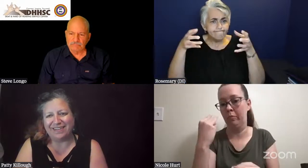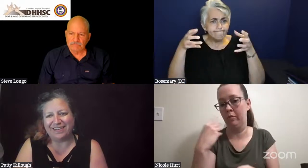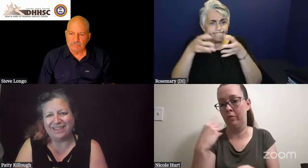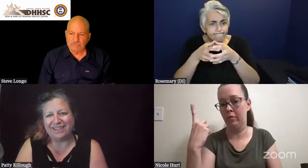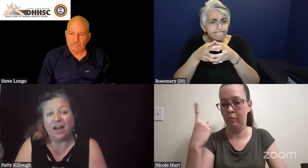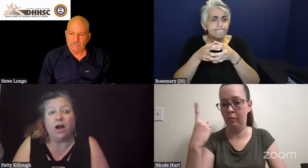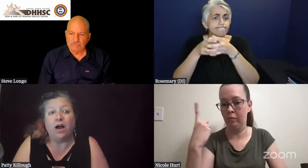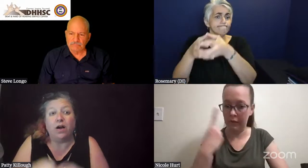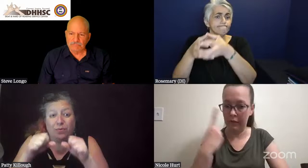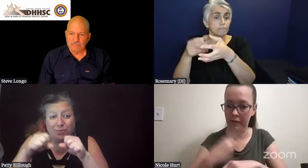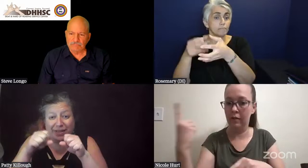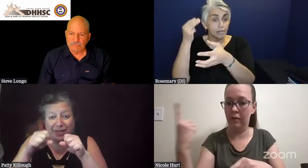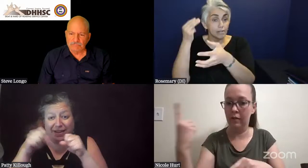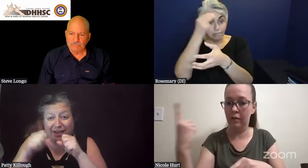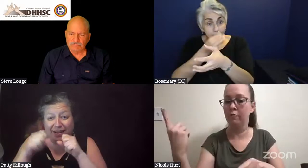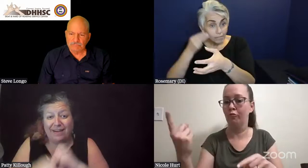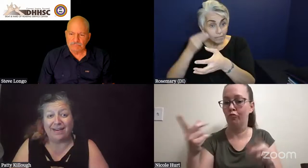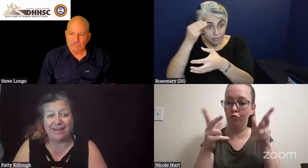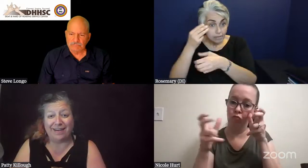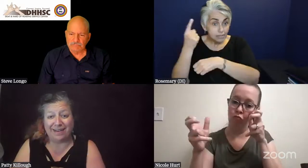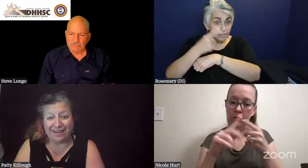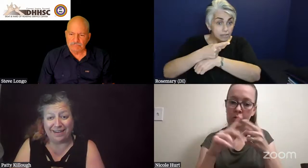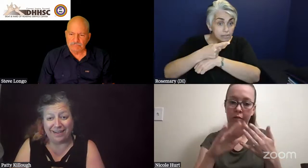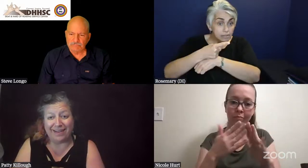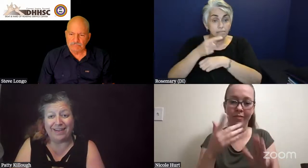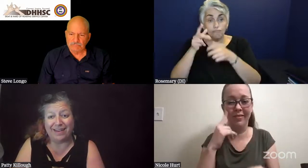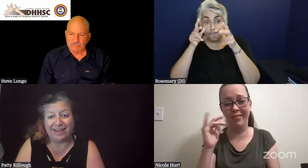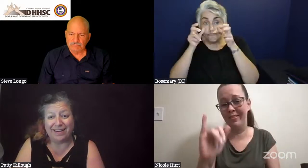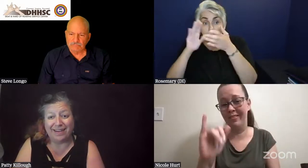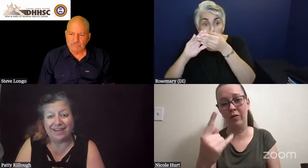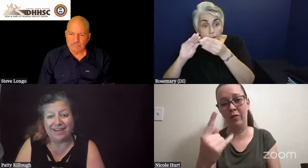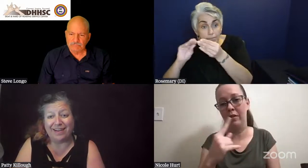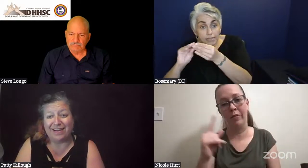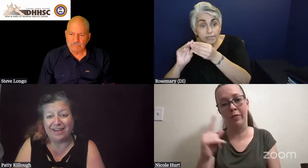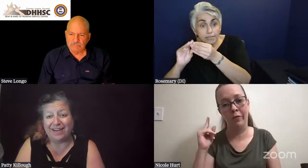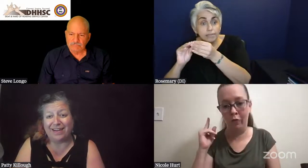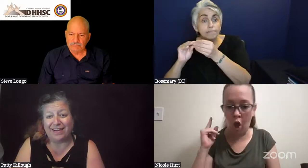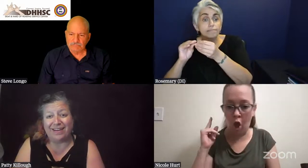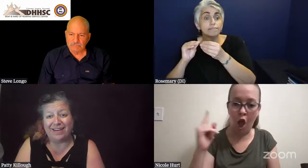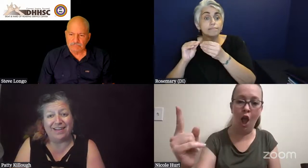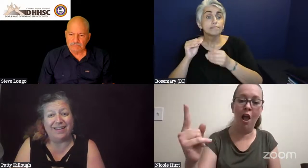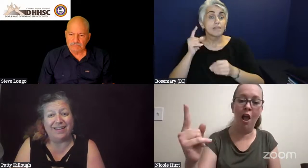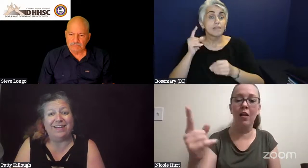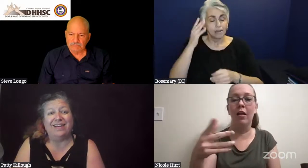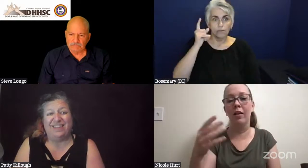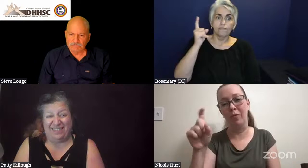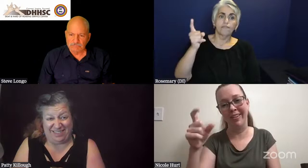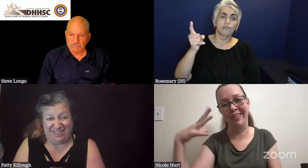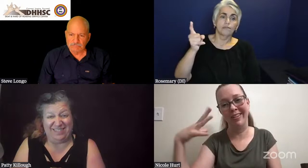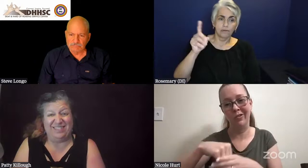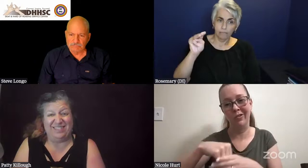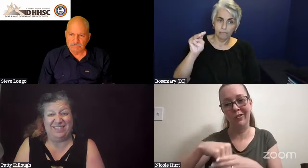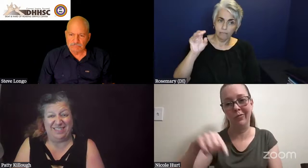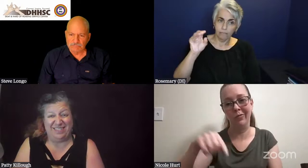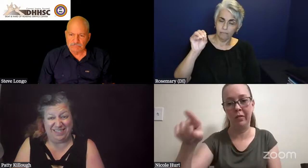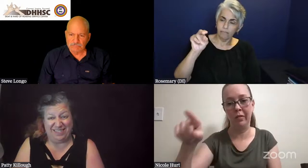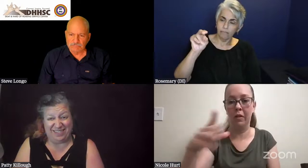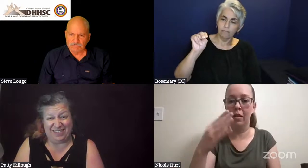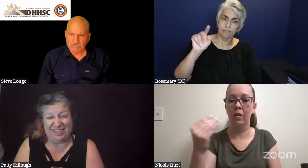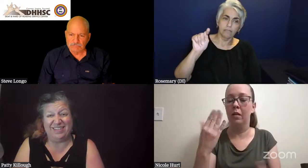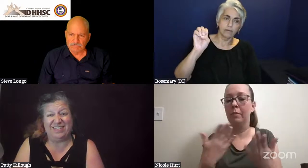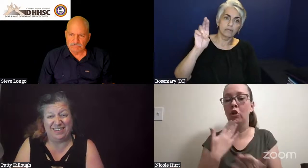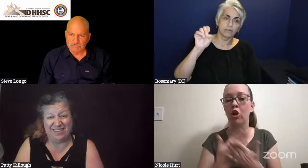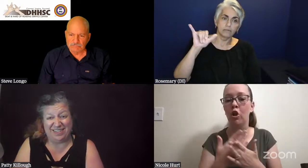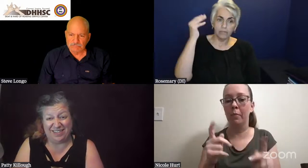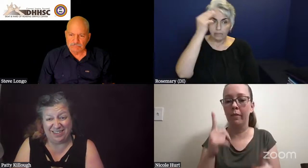the possibilities and how to bring people together. Would we do it in Monterey? Or I know that's